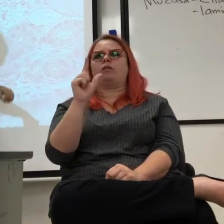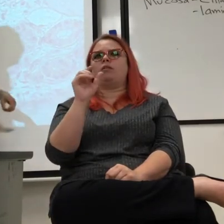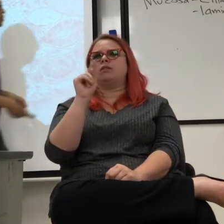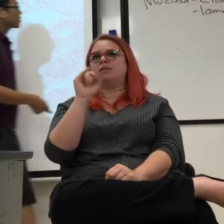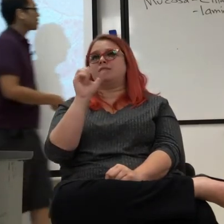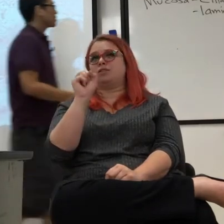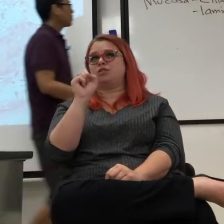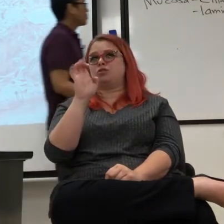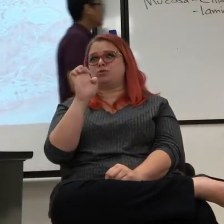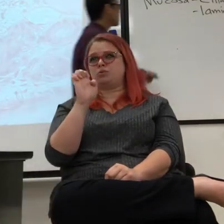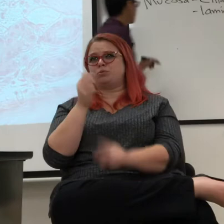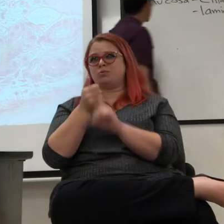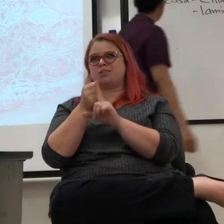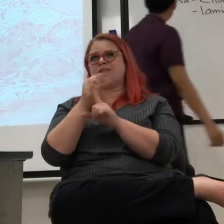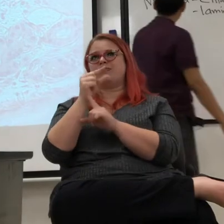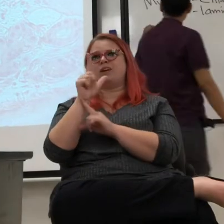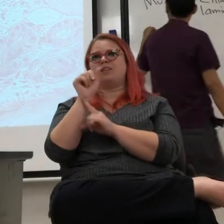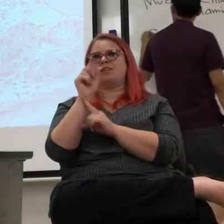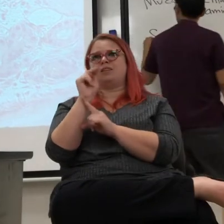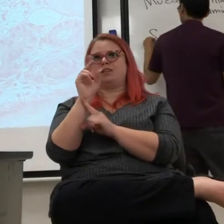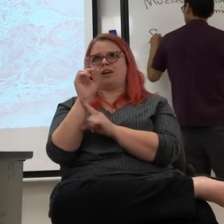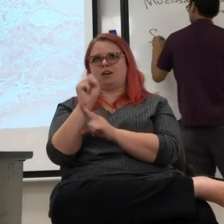Okay. So submucosa.